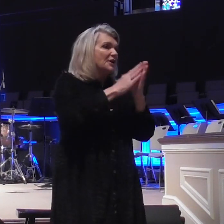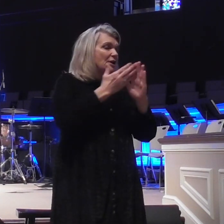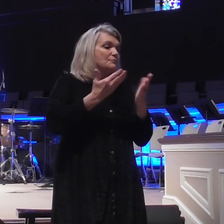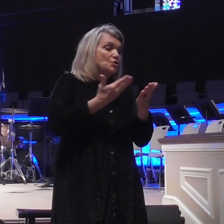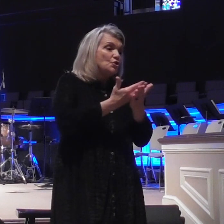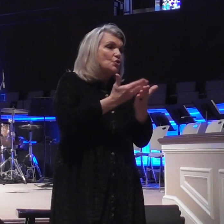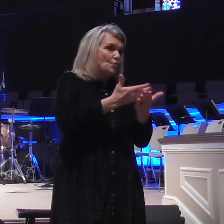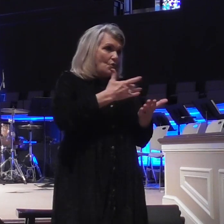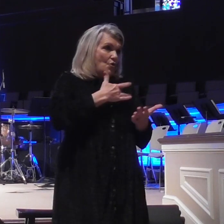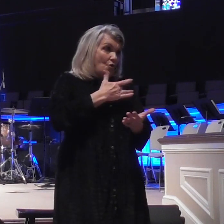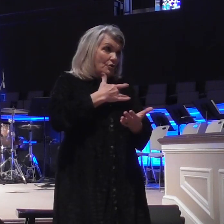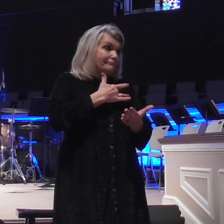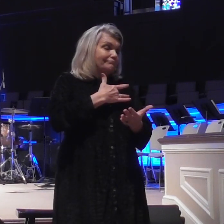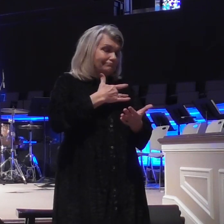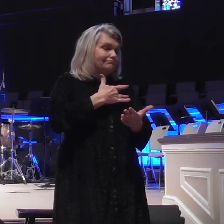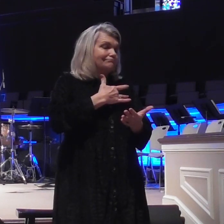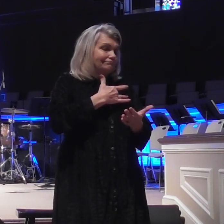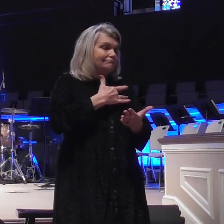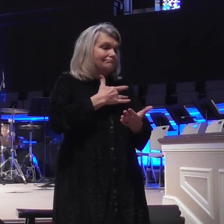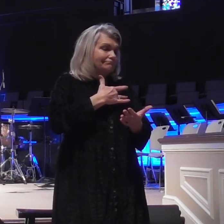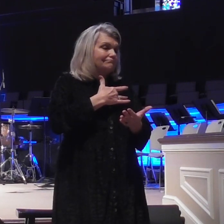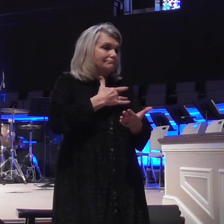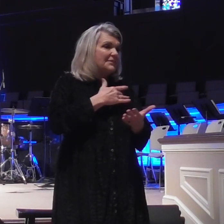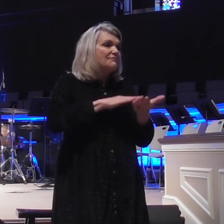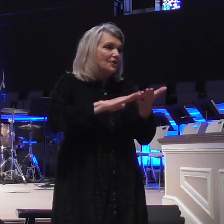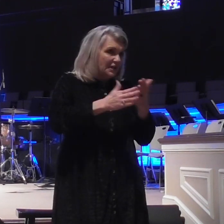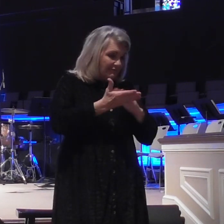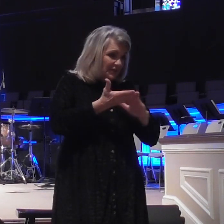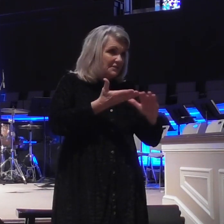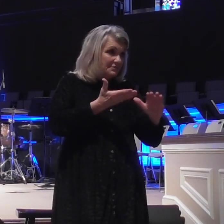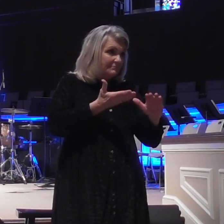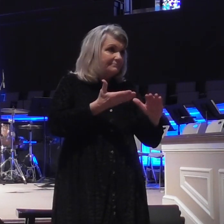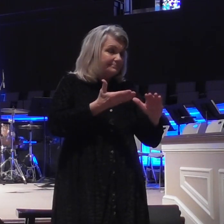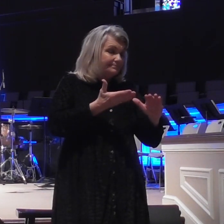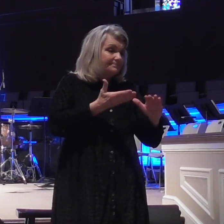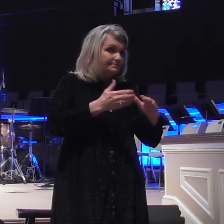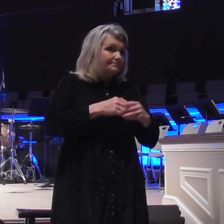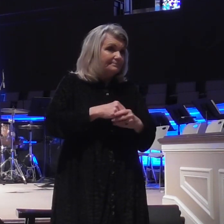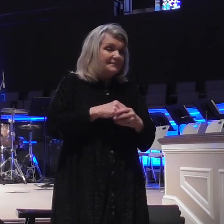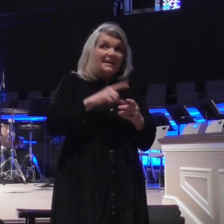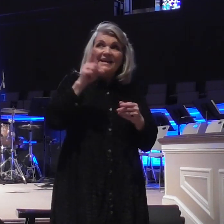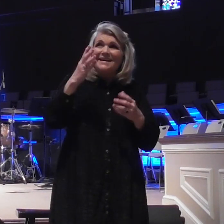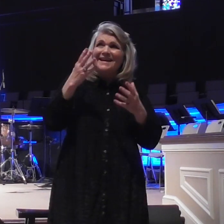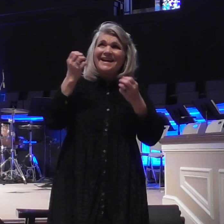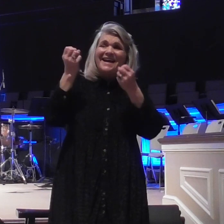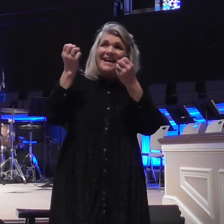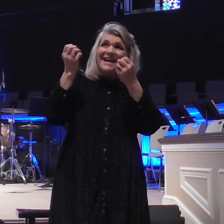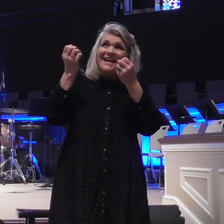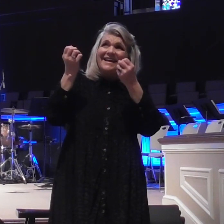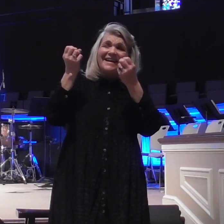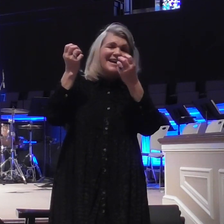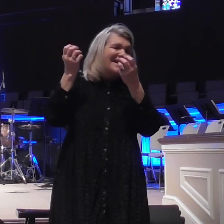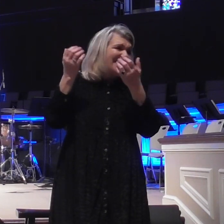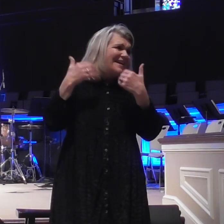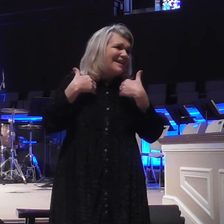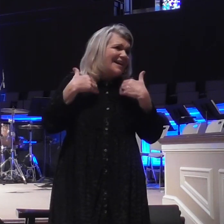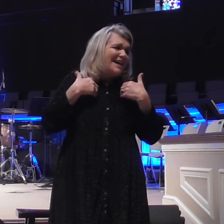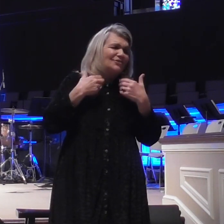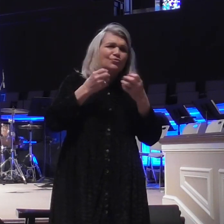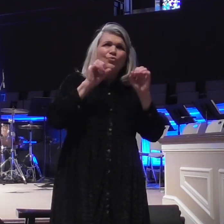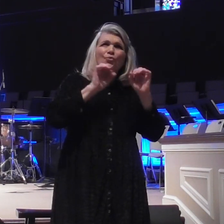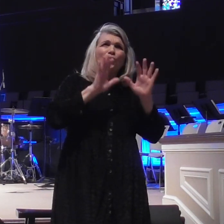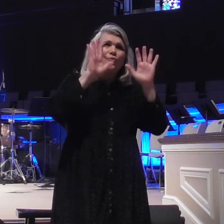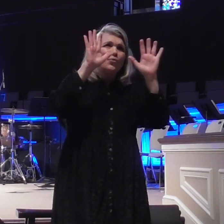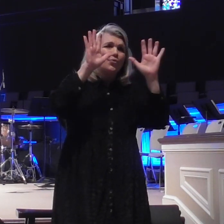were some of us," is something exceedingly abundantly beyond what we could ask or think. And no